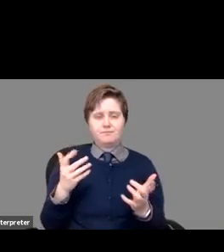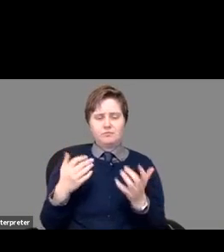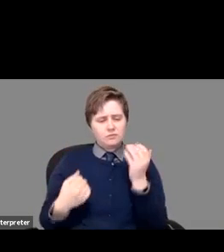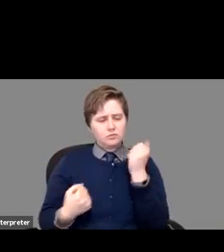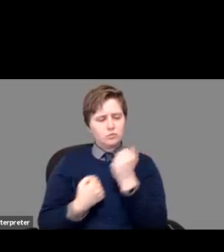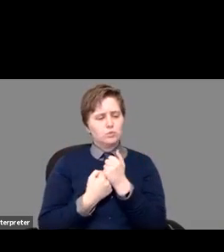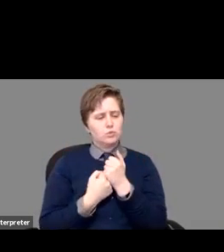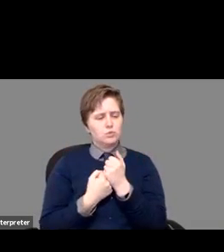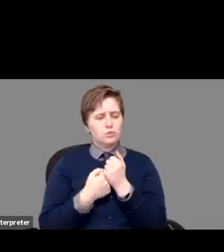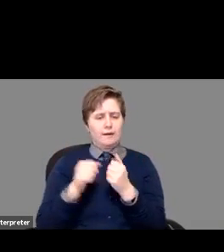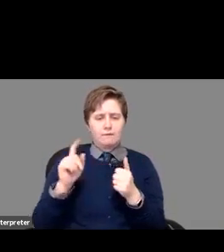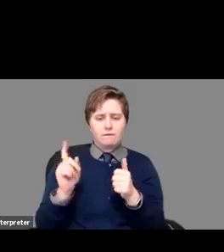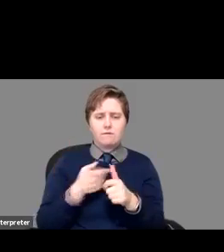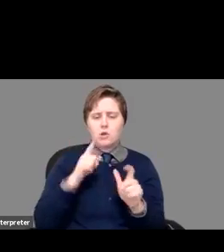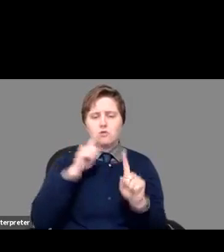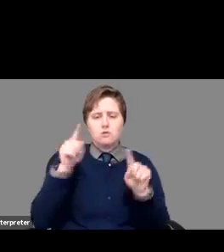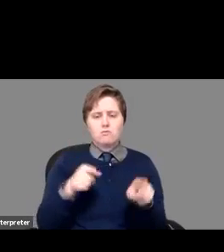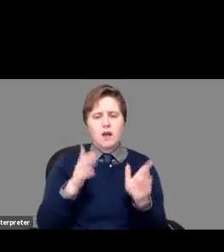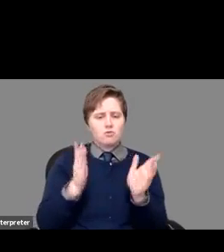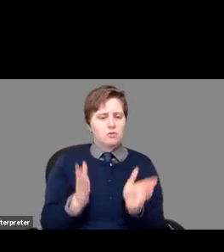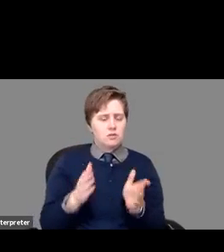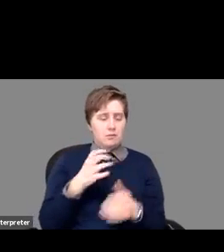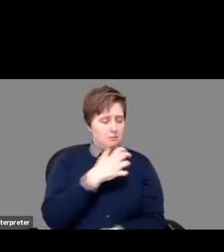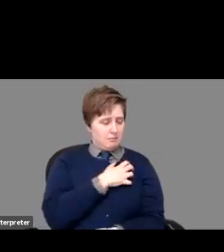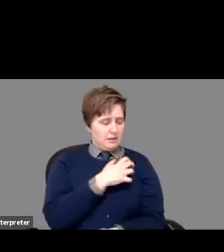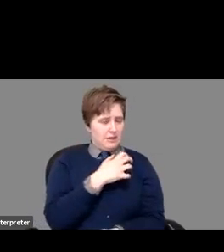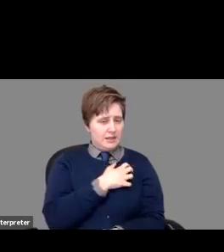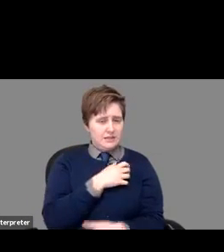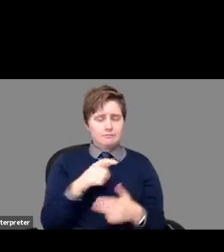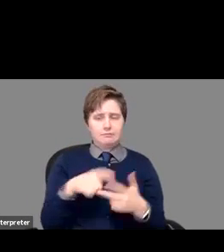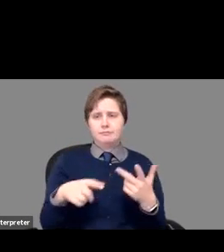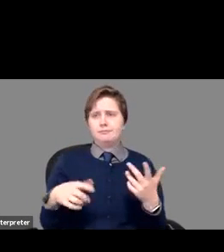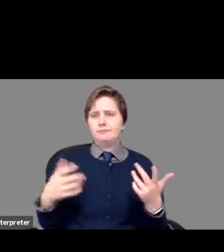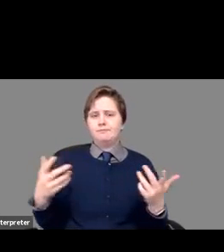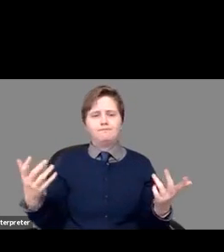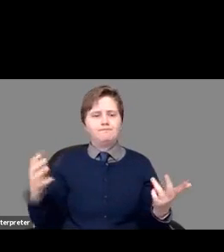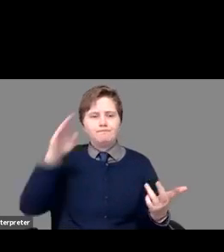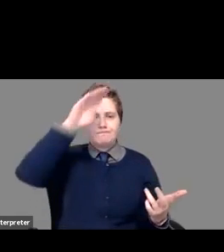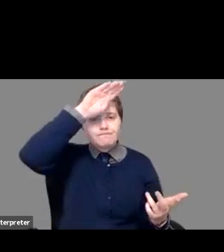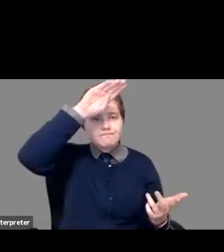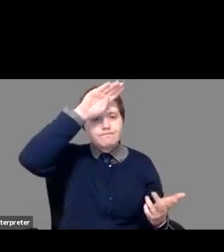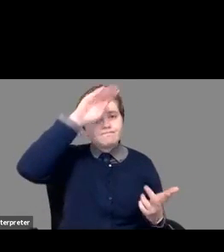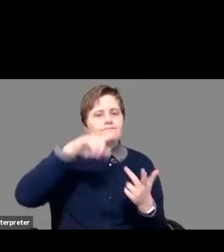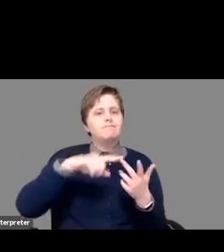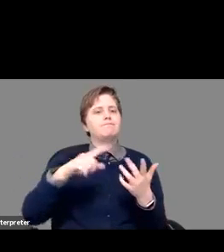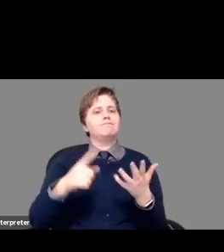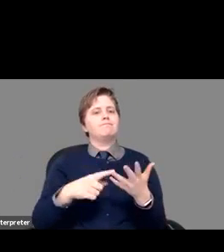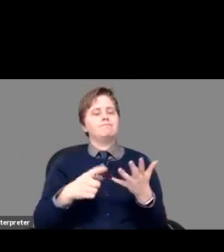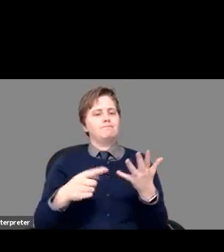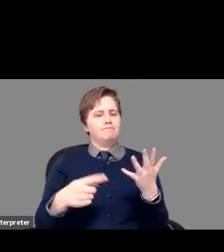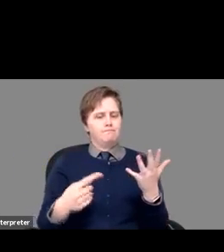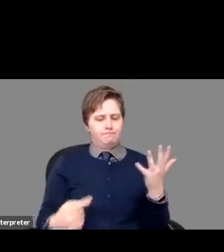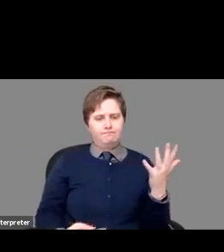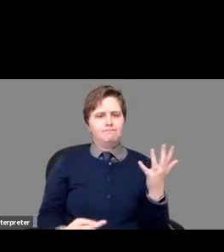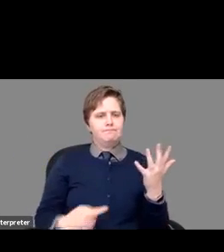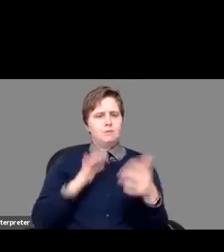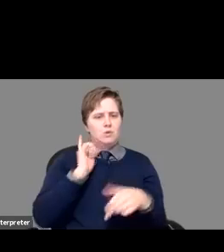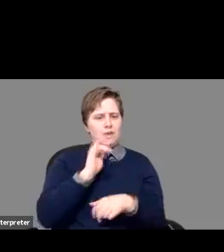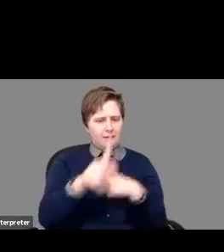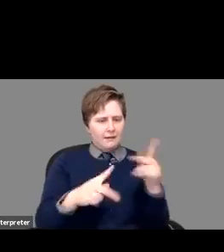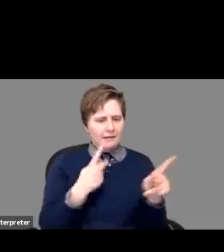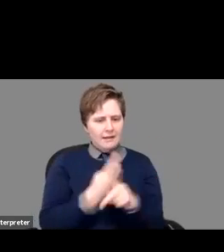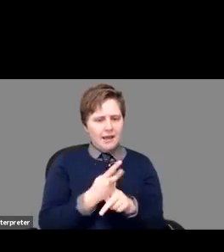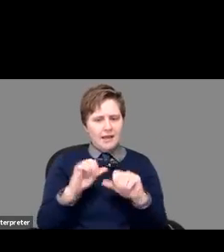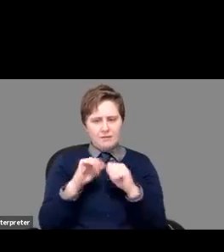support the first responders, the police, the fire department, and all of those types